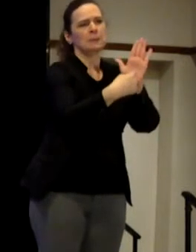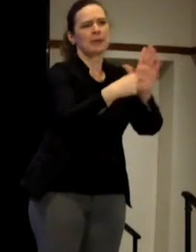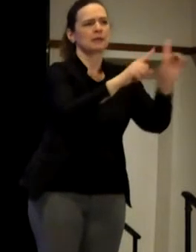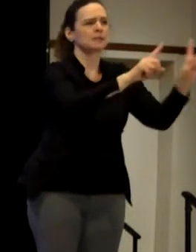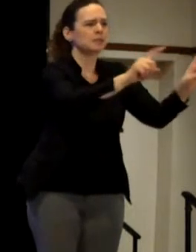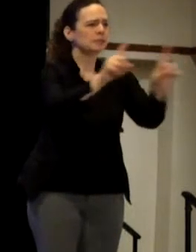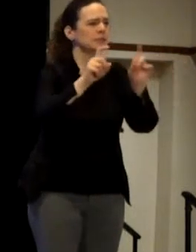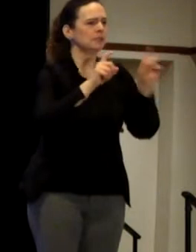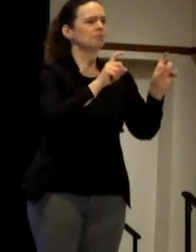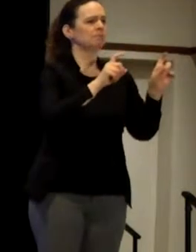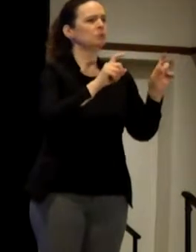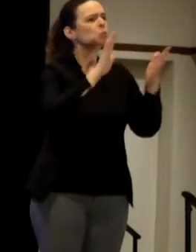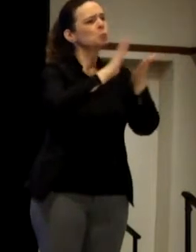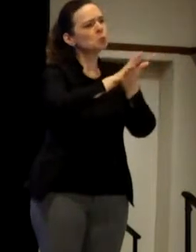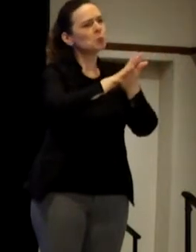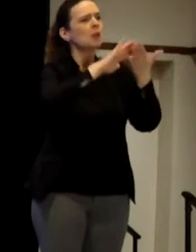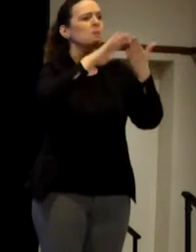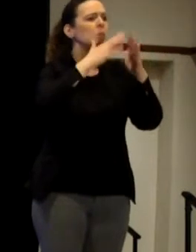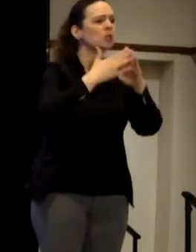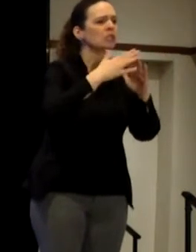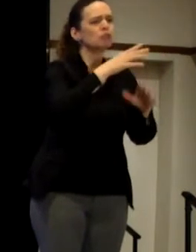test. Register